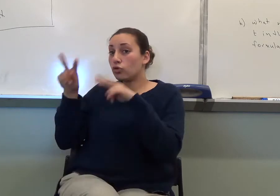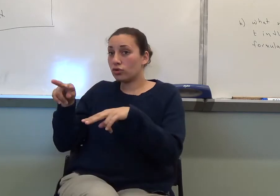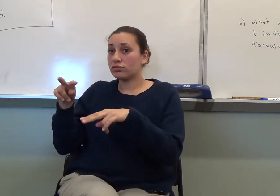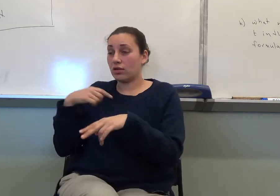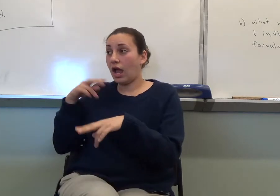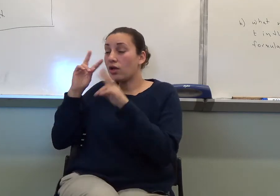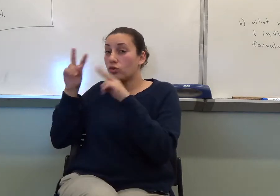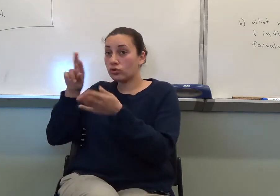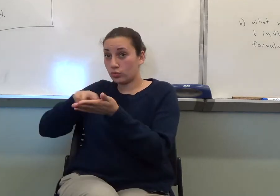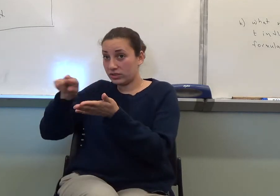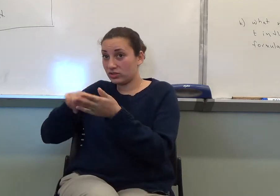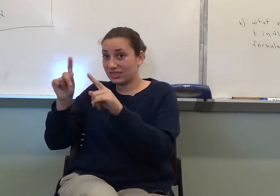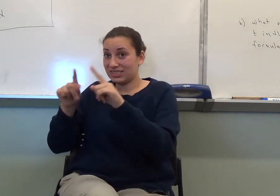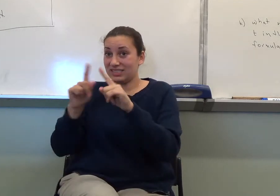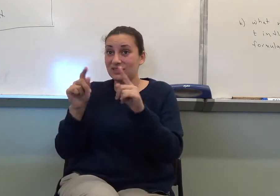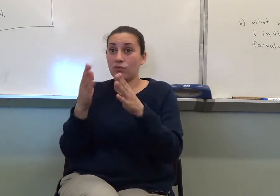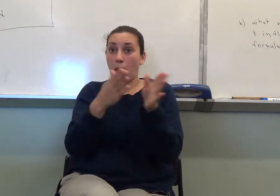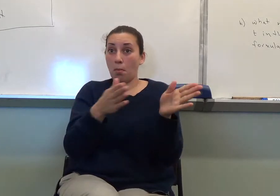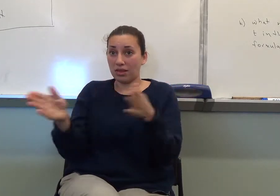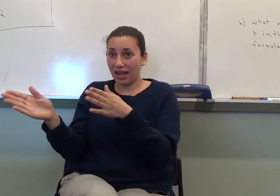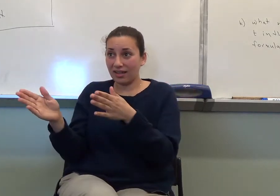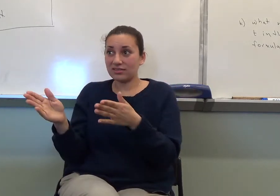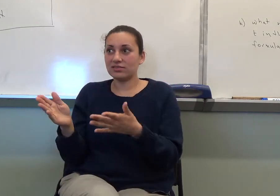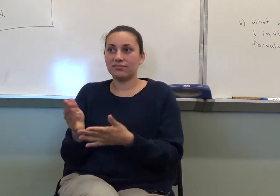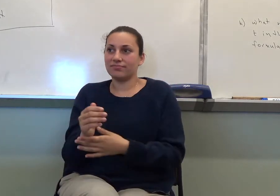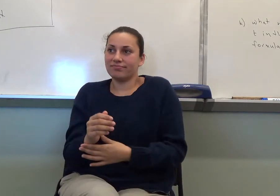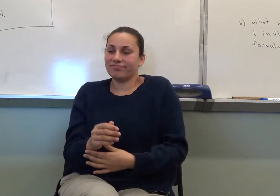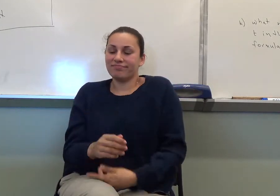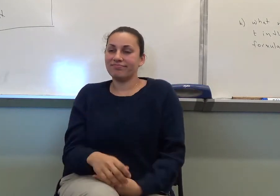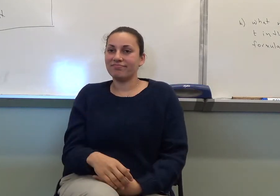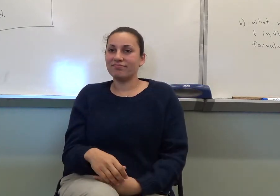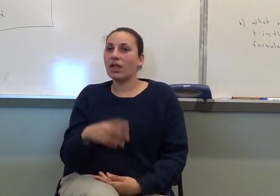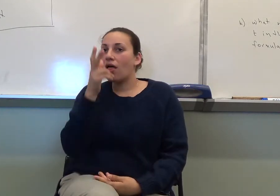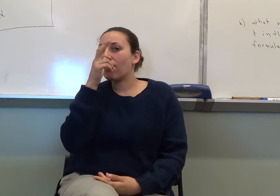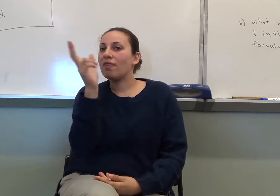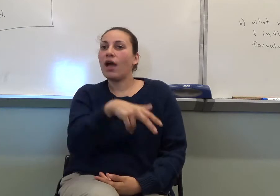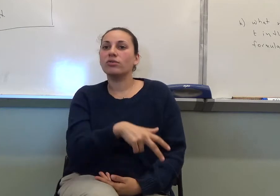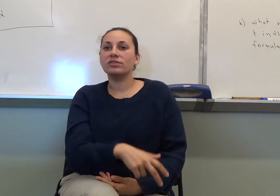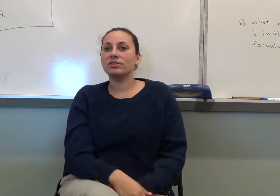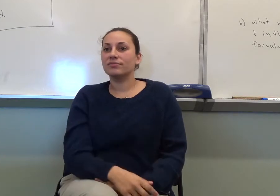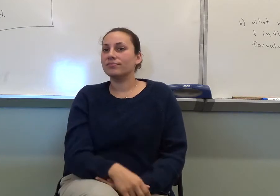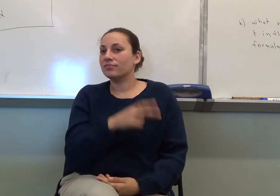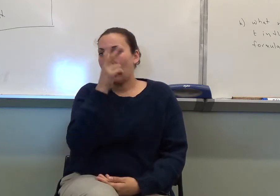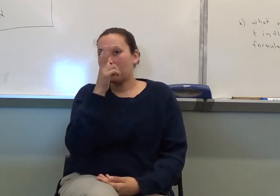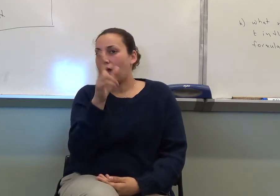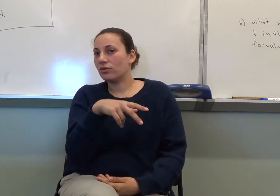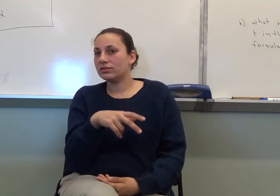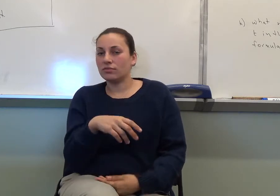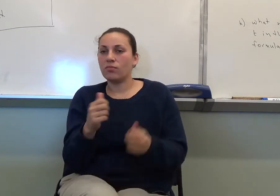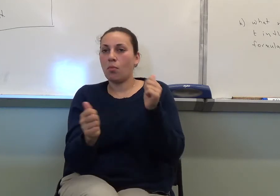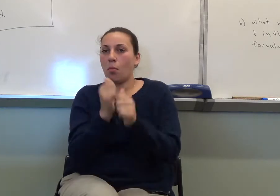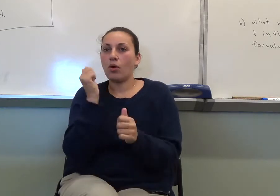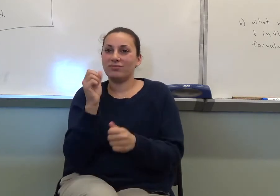If we go back over there and look at those formulas, the percent increase